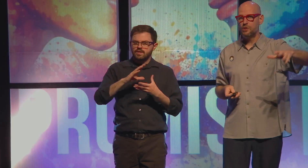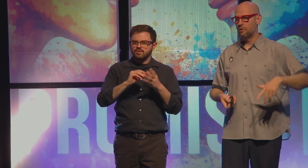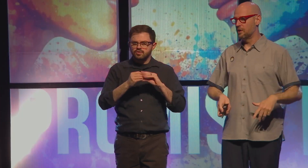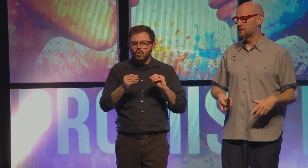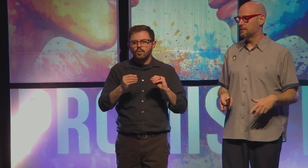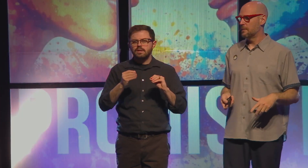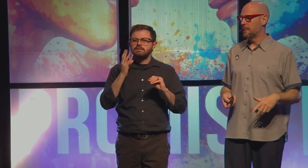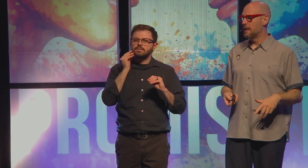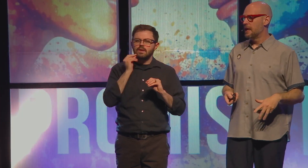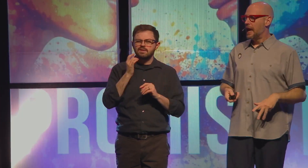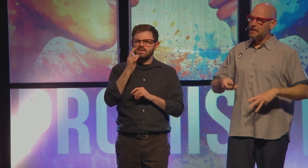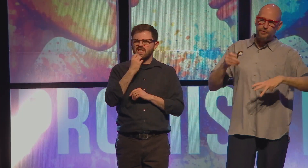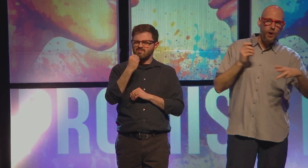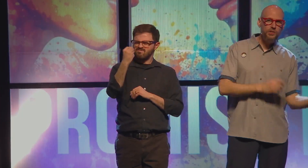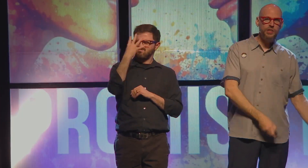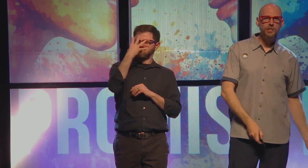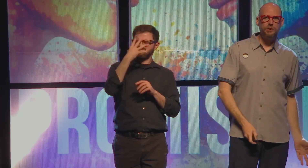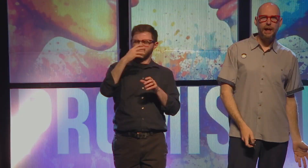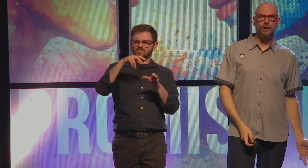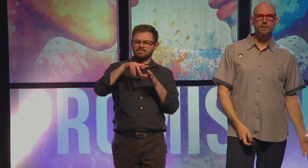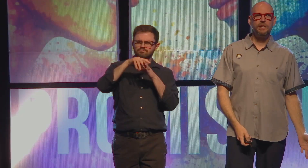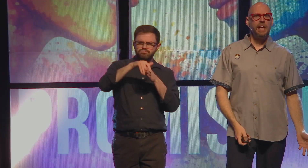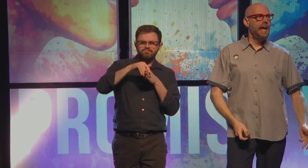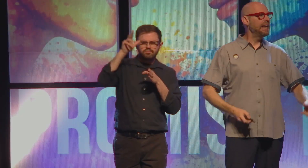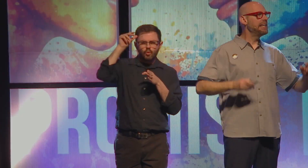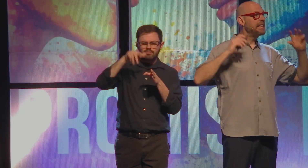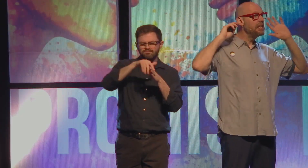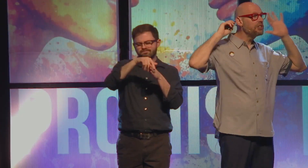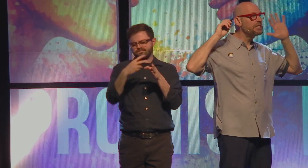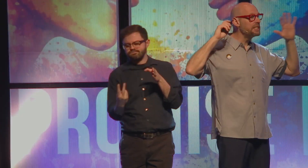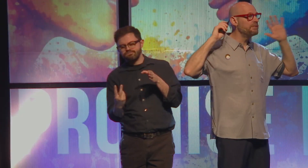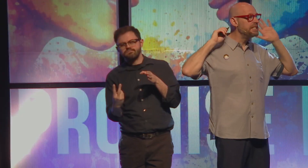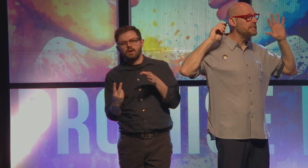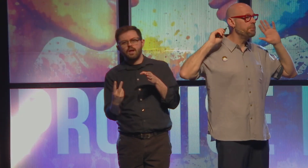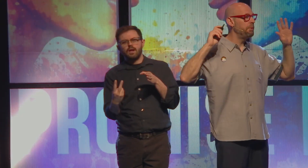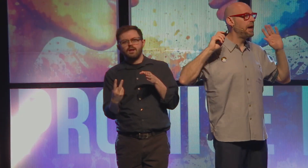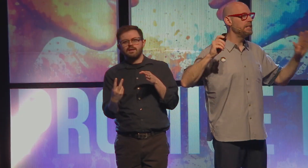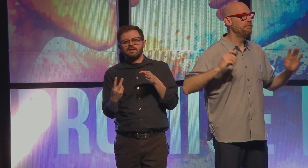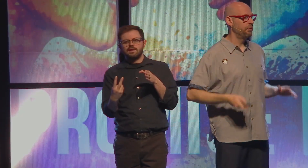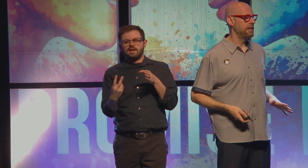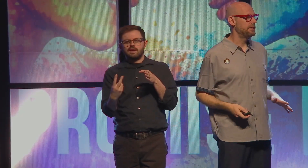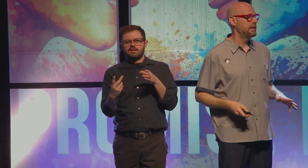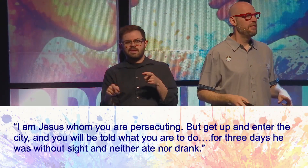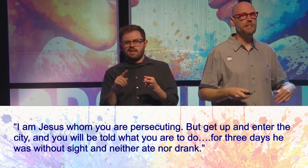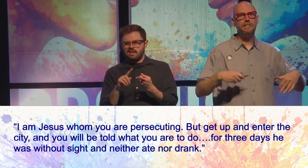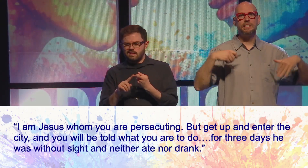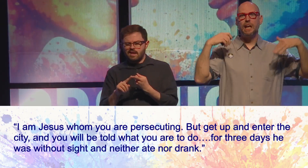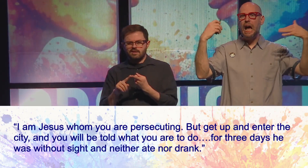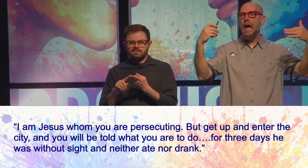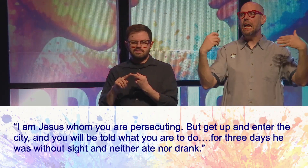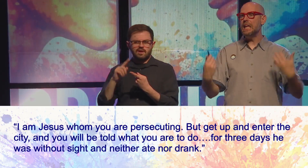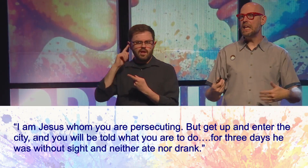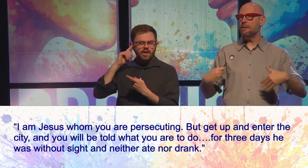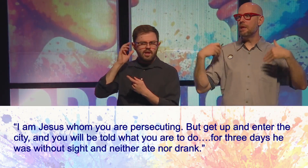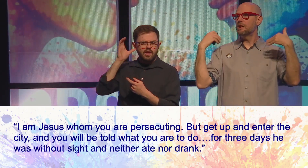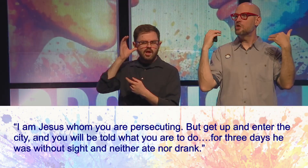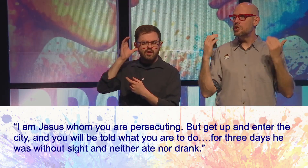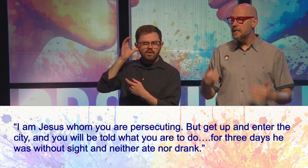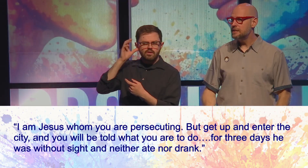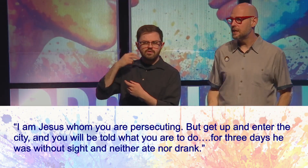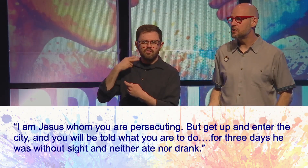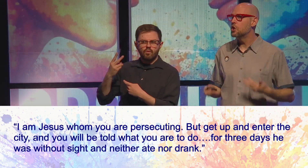off of his horse. And he falls to the ground, and he hears this disembodied voice that says, I